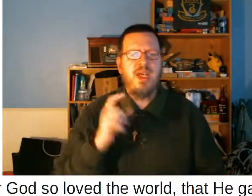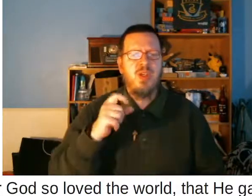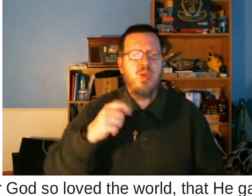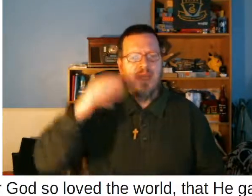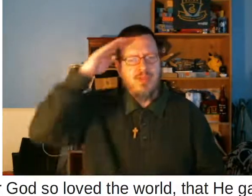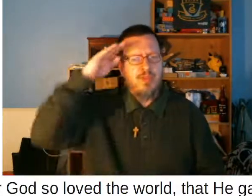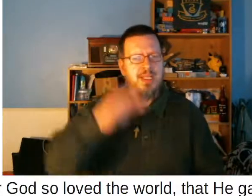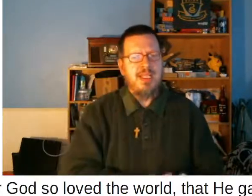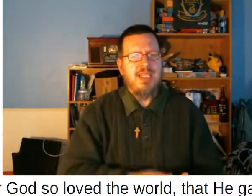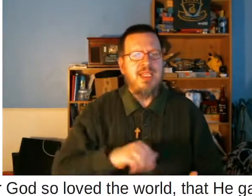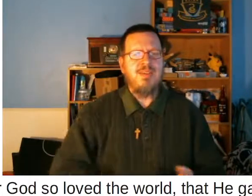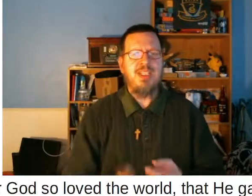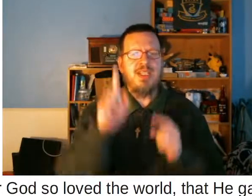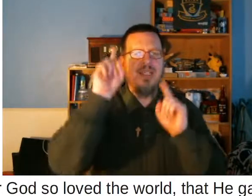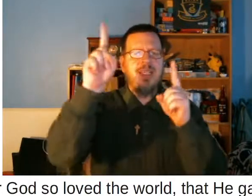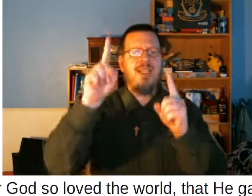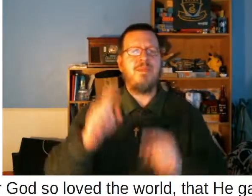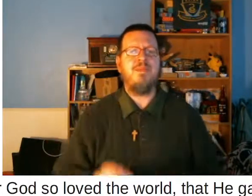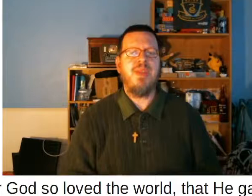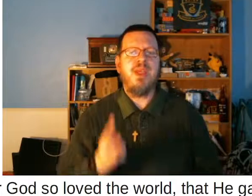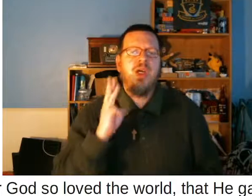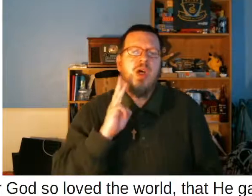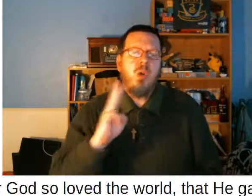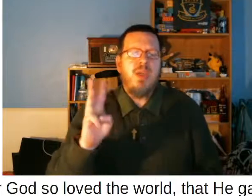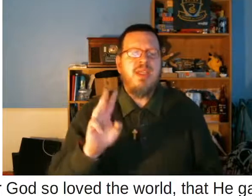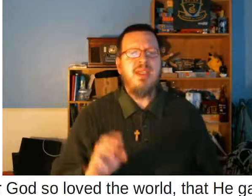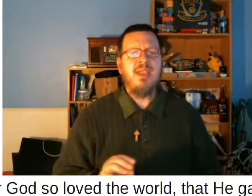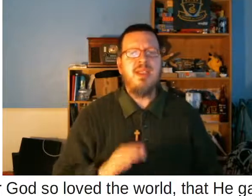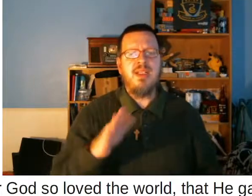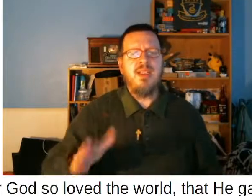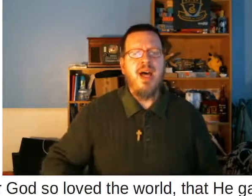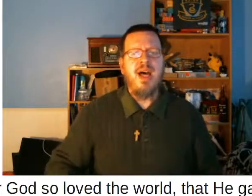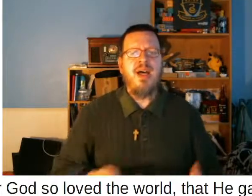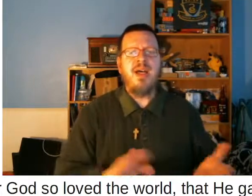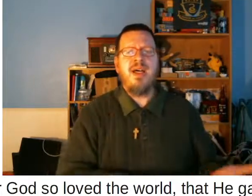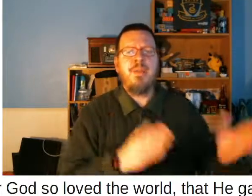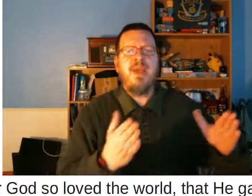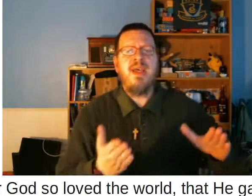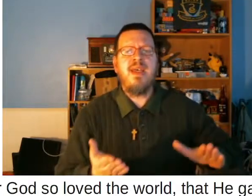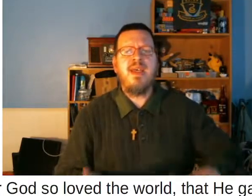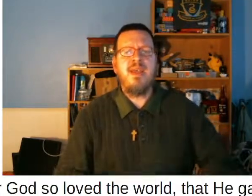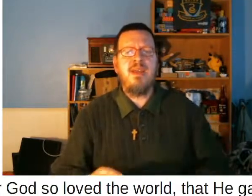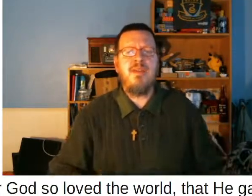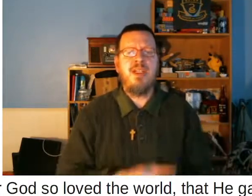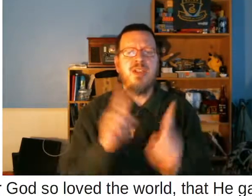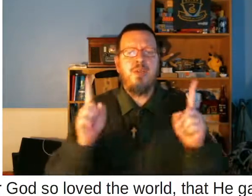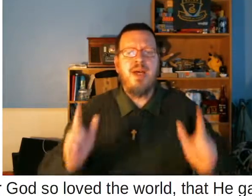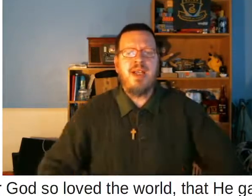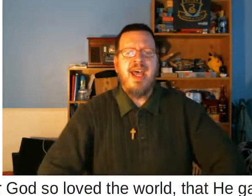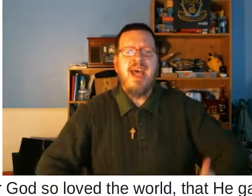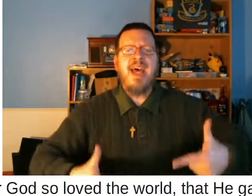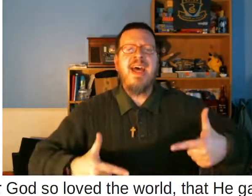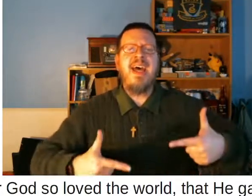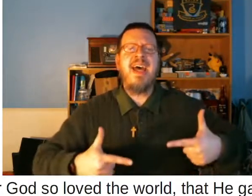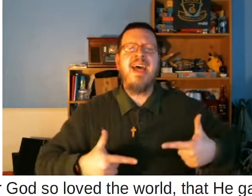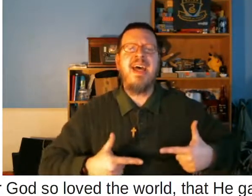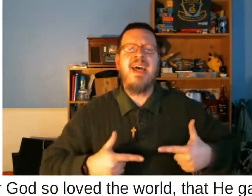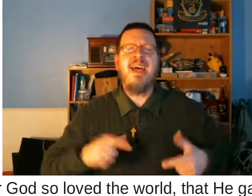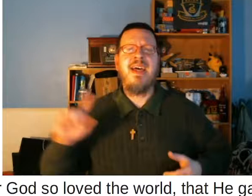Son, that whoever believes in him will not perish but